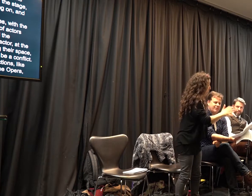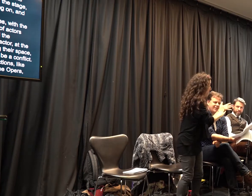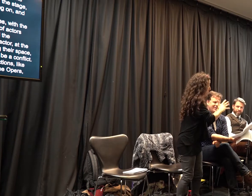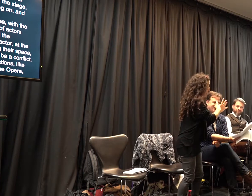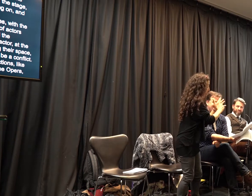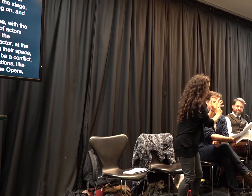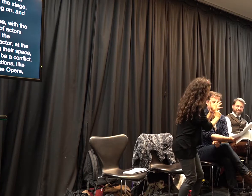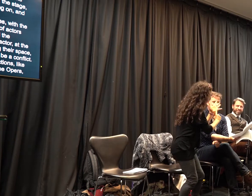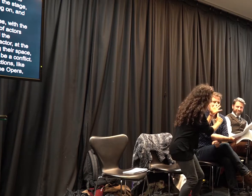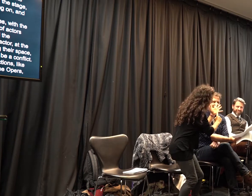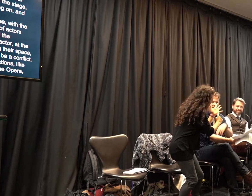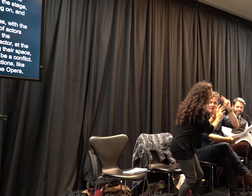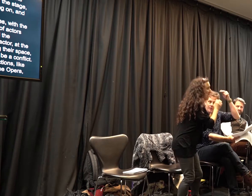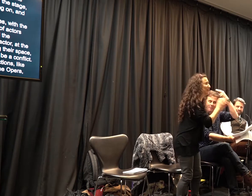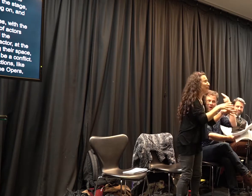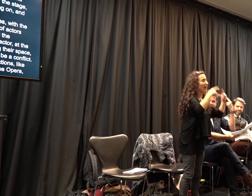Matilda.